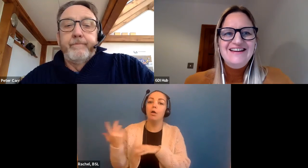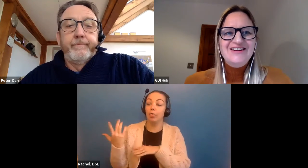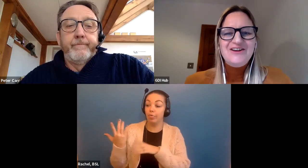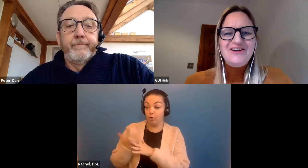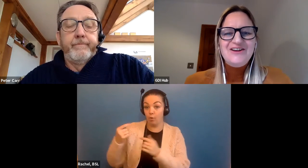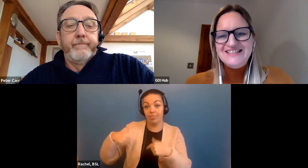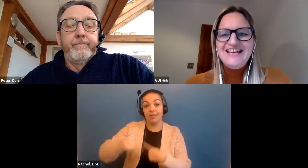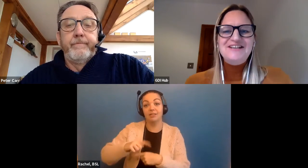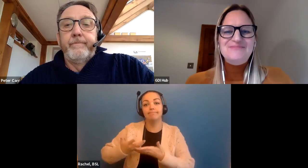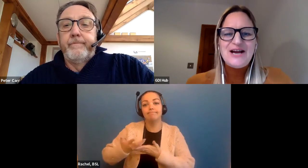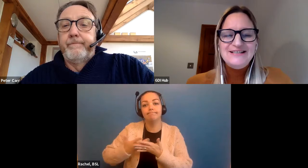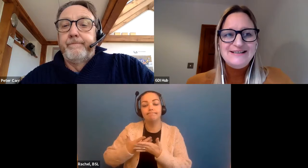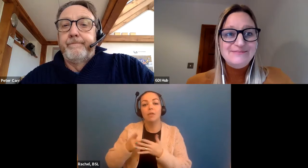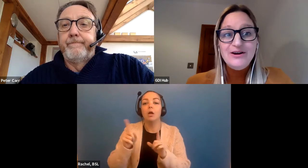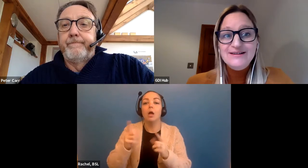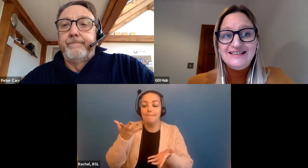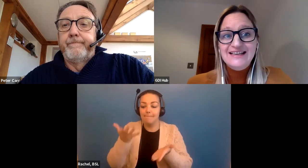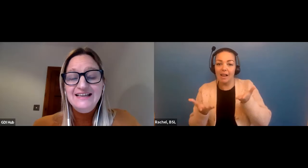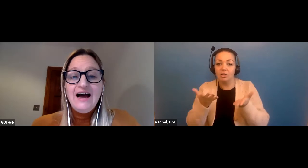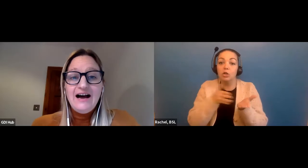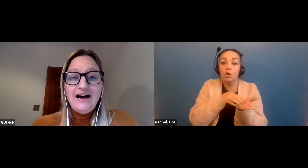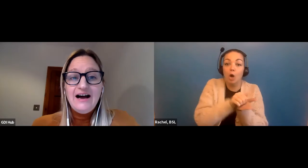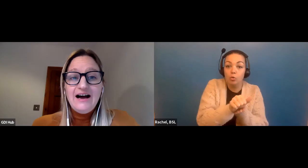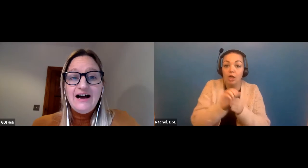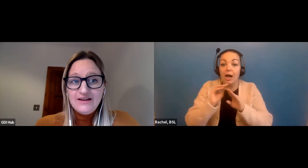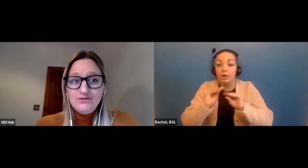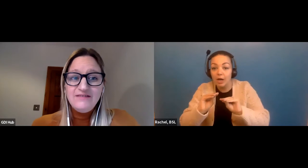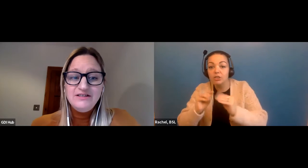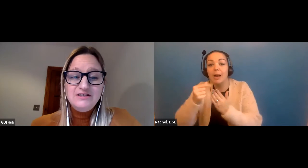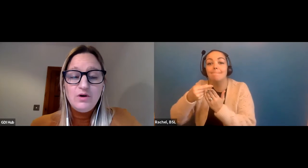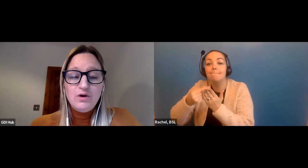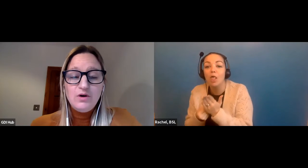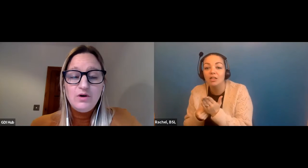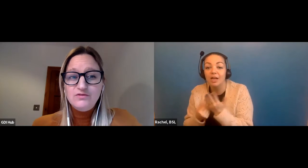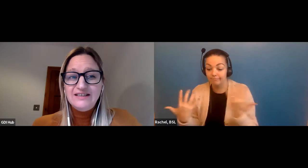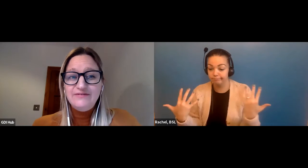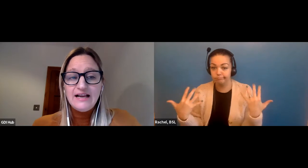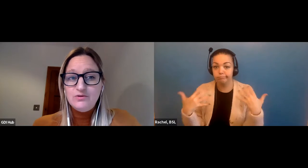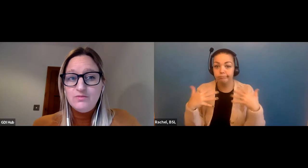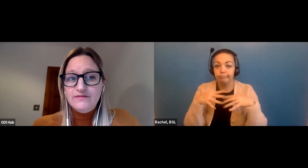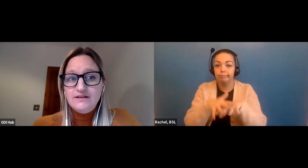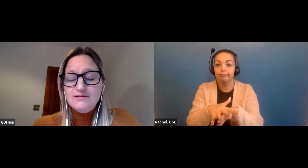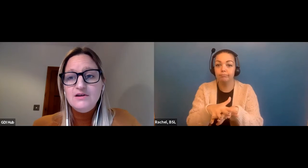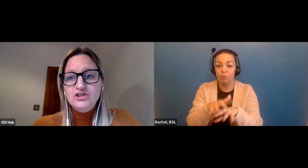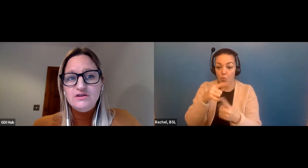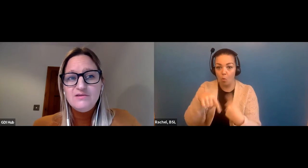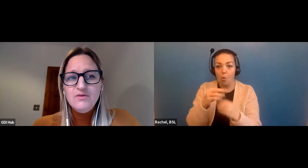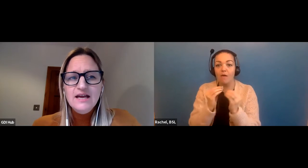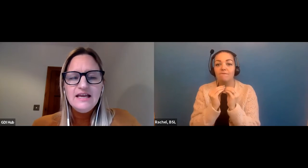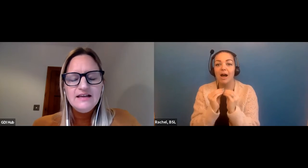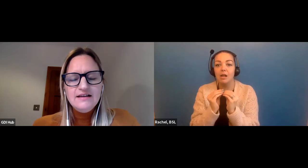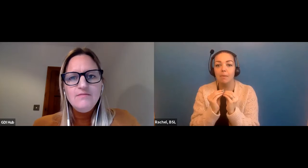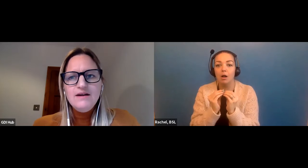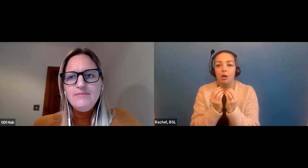between culture and education and practice and policy, and how they all kind of intertwine and are all really valuable within this discussion.